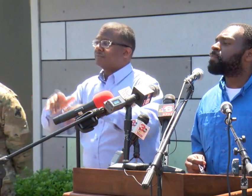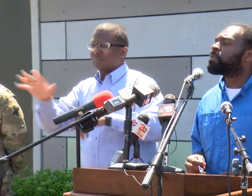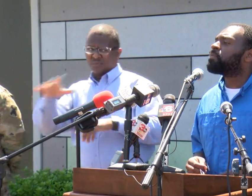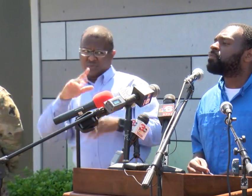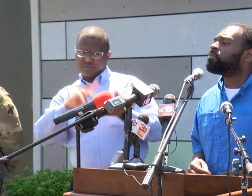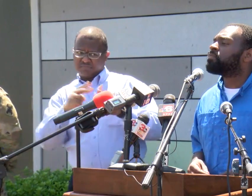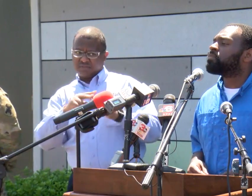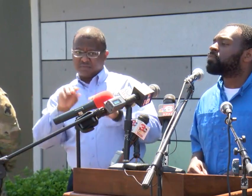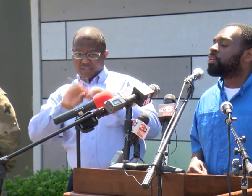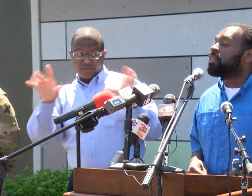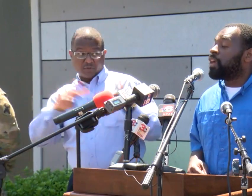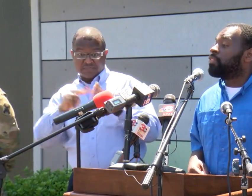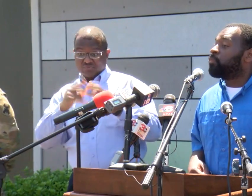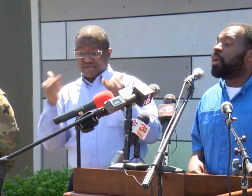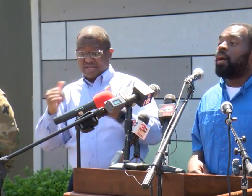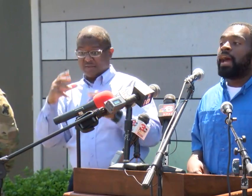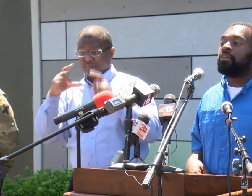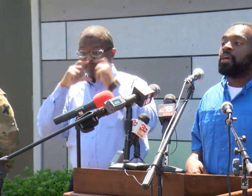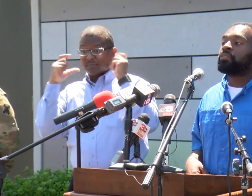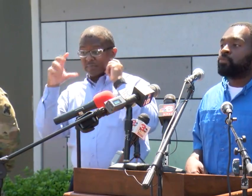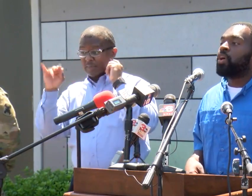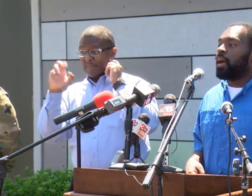to be accurate, we are out of